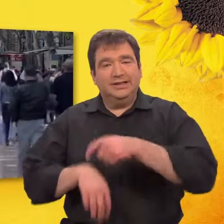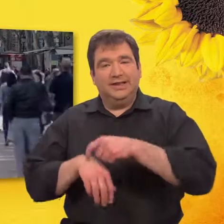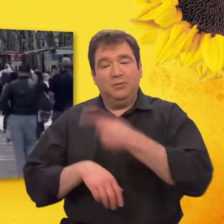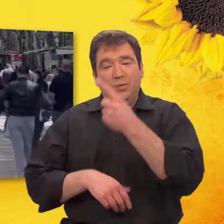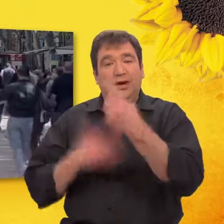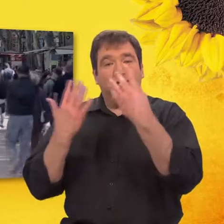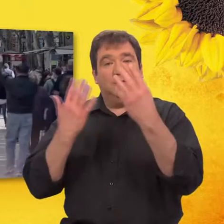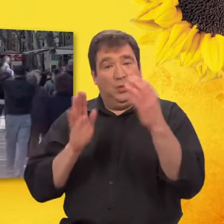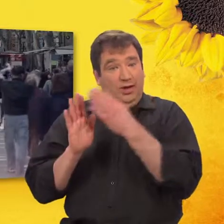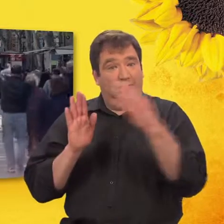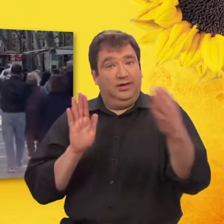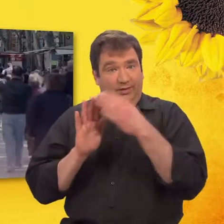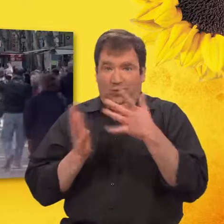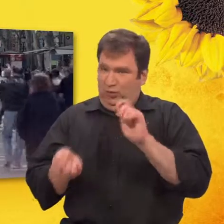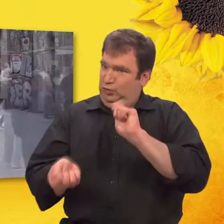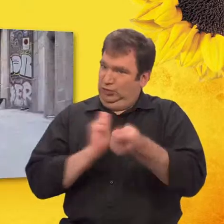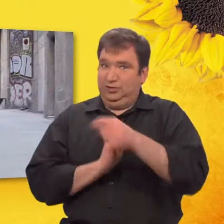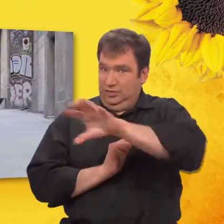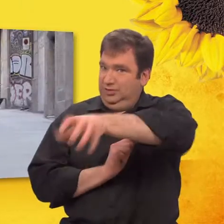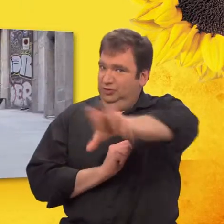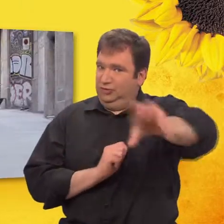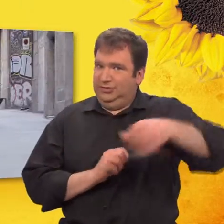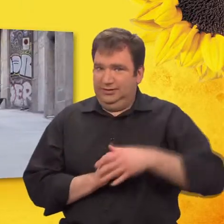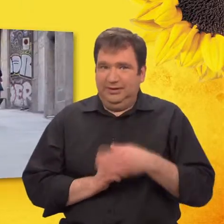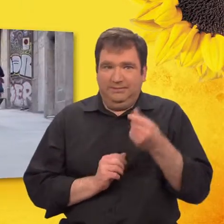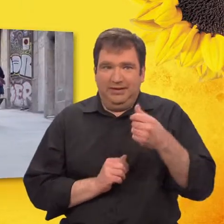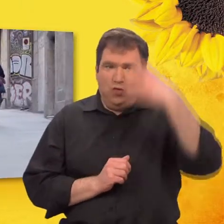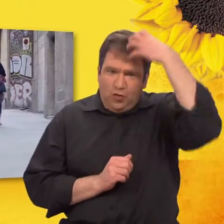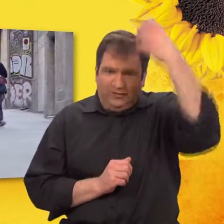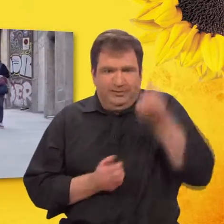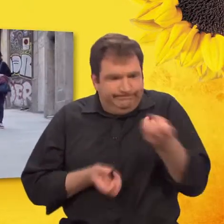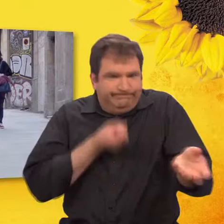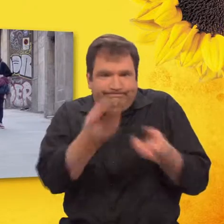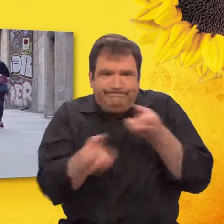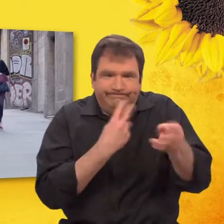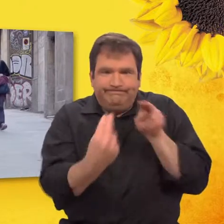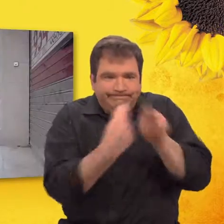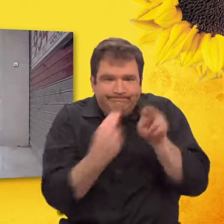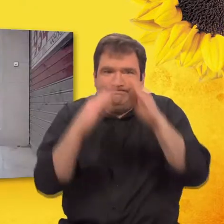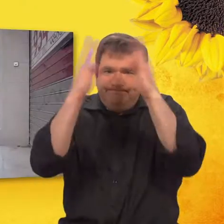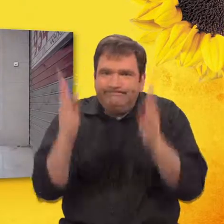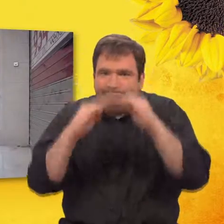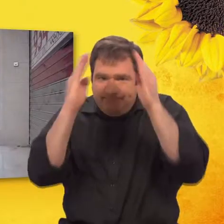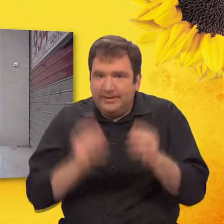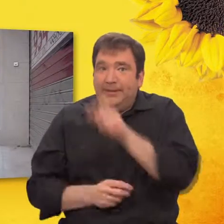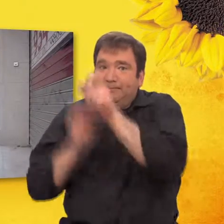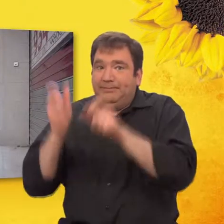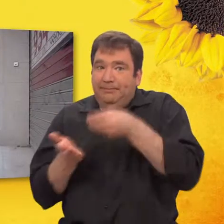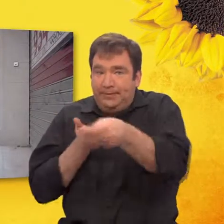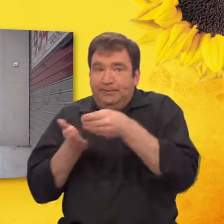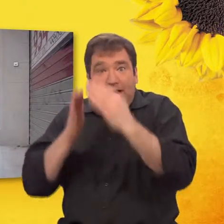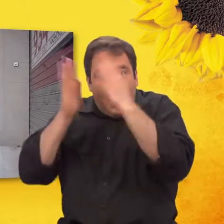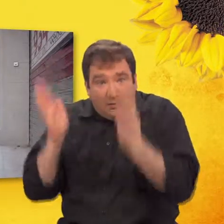The 90s changed these countries. These were the times of massive spending in public works. People bought their own house and